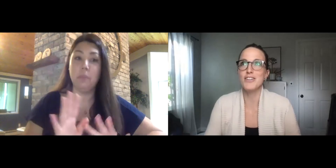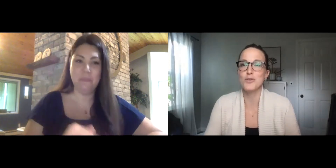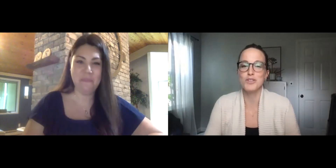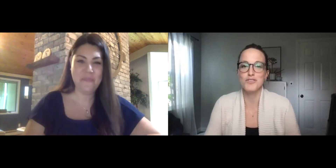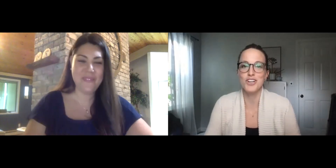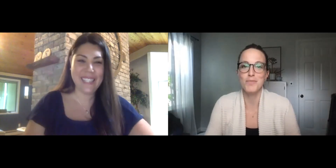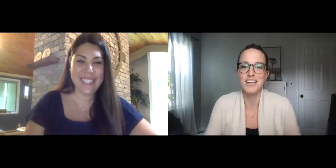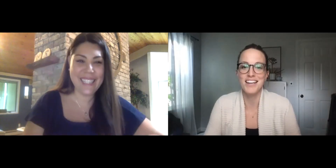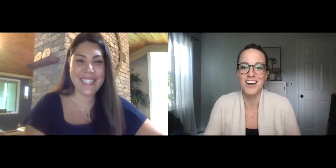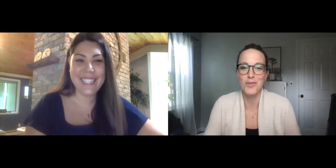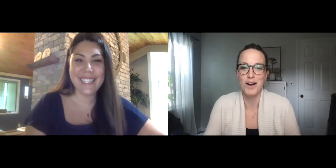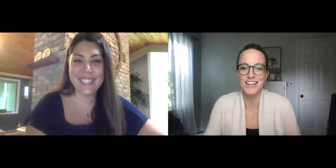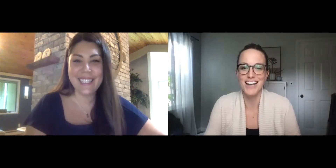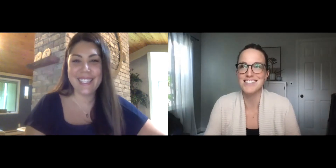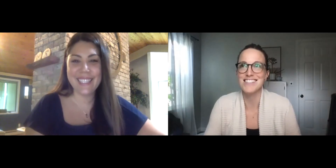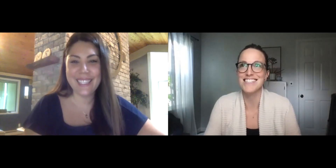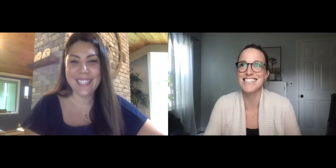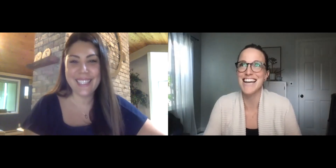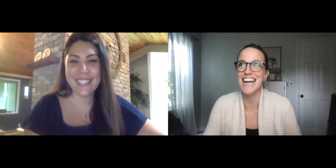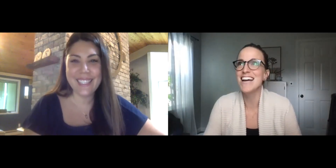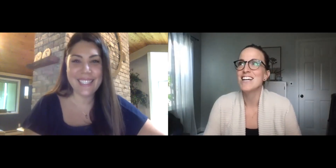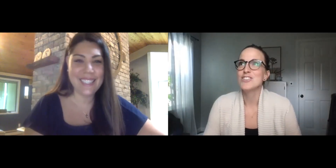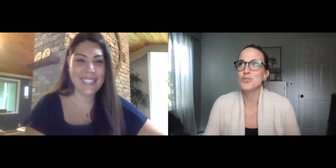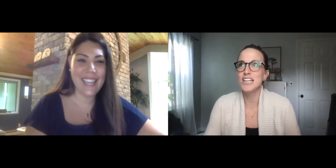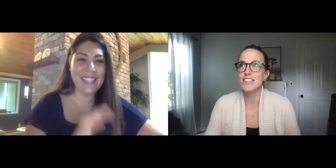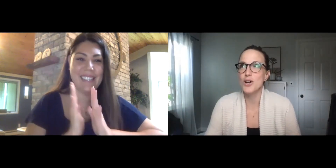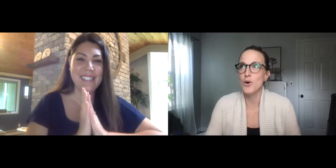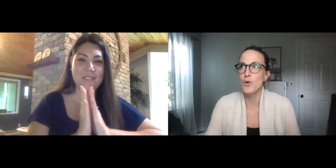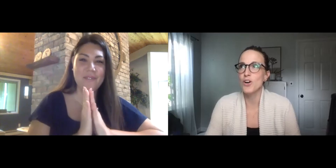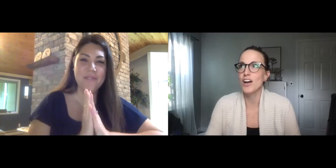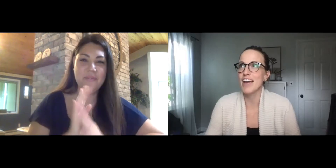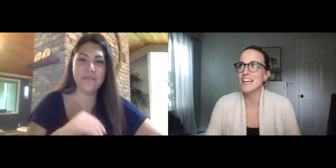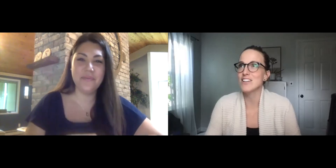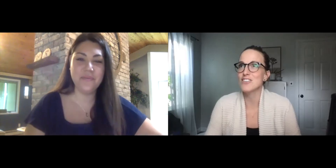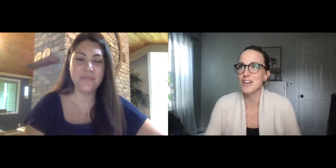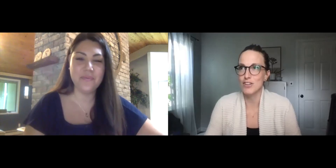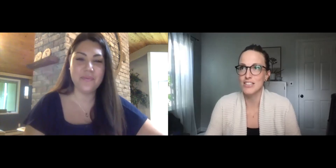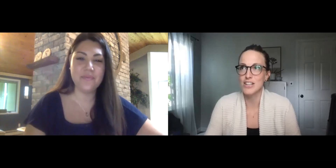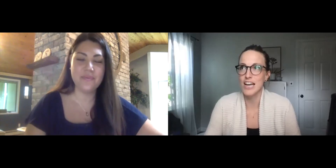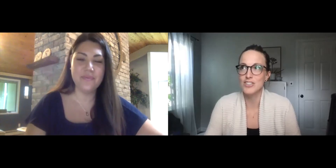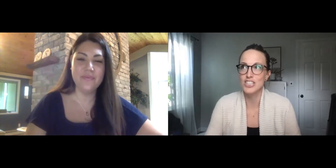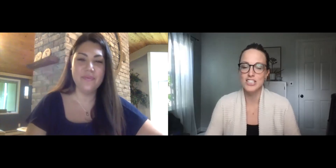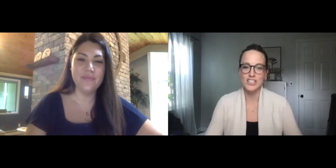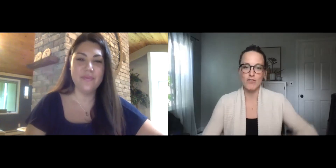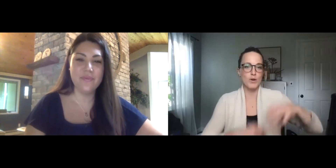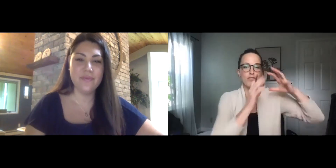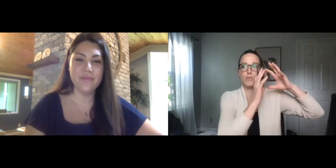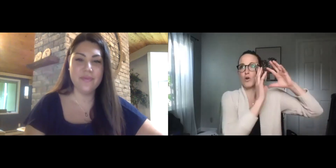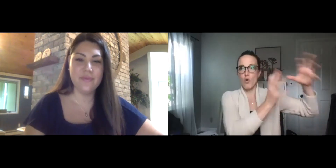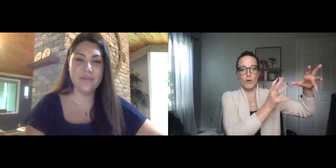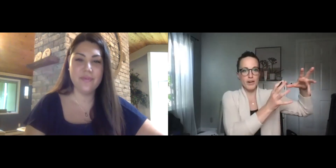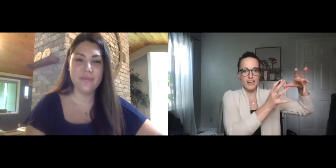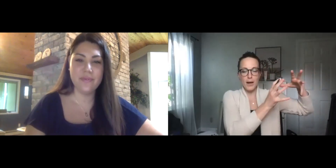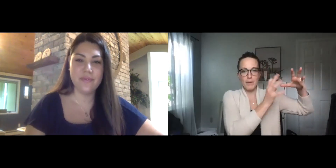Julia, thank you so much for being on the podcast today. Julia is the co-owner of ASL Discoveries, and she teaches everyone